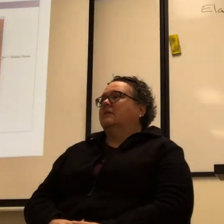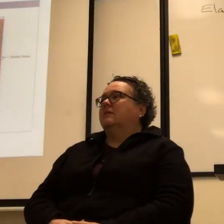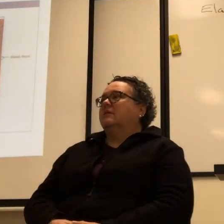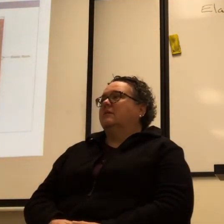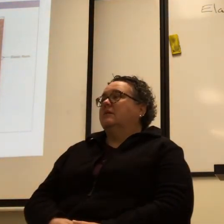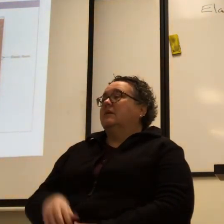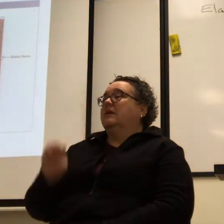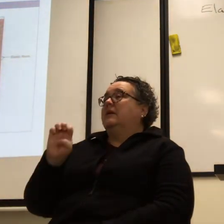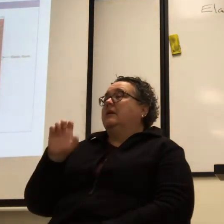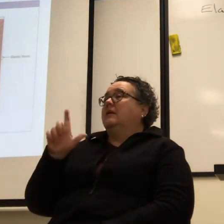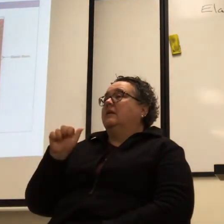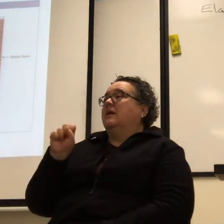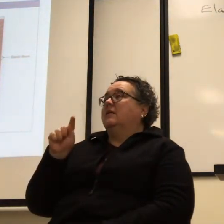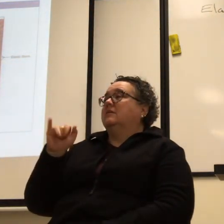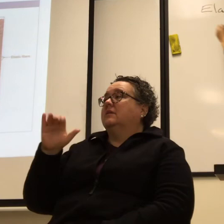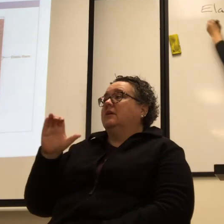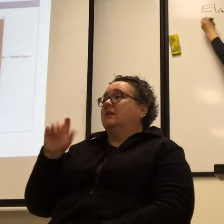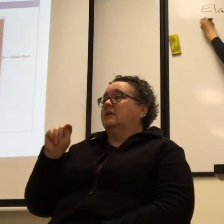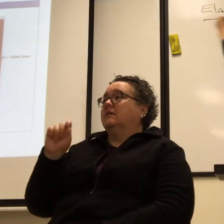The elastic tissue,